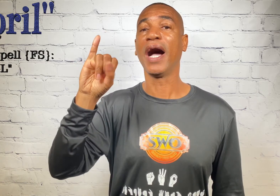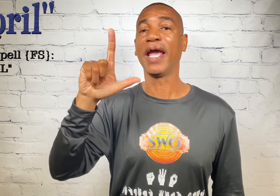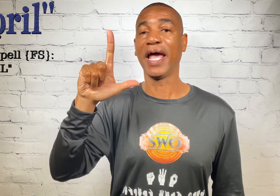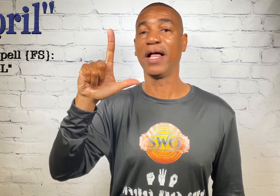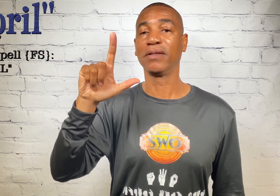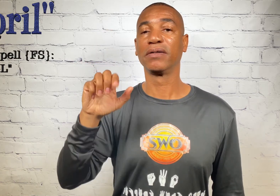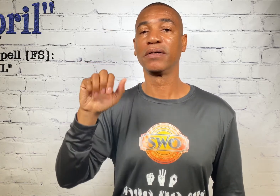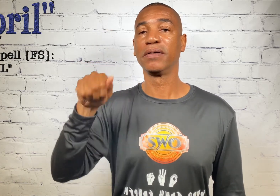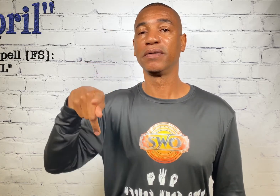A-P-R-I-L.